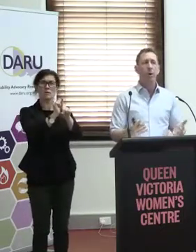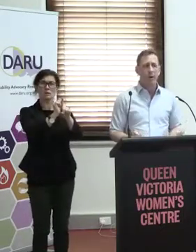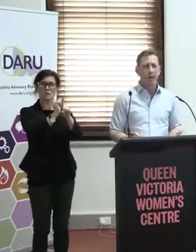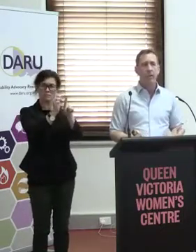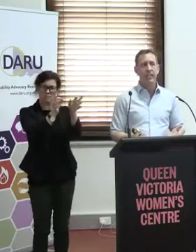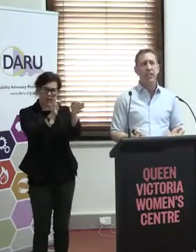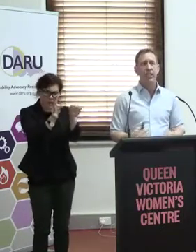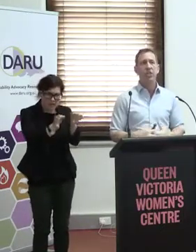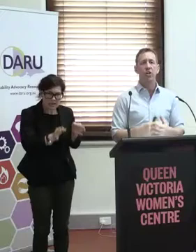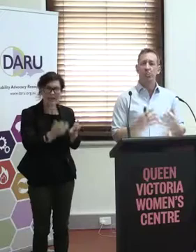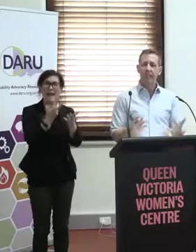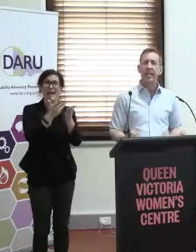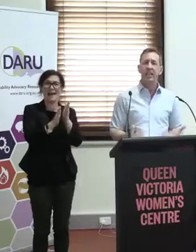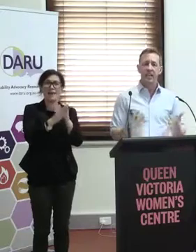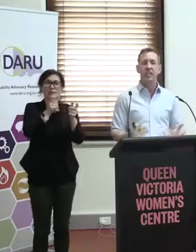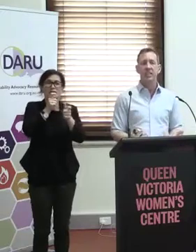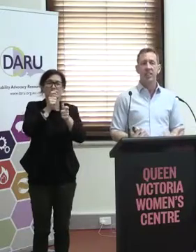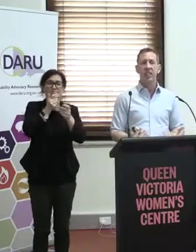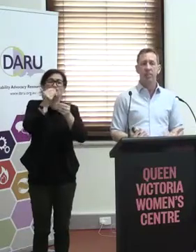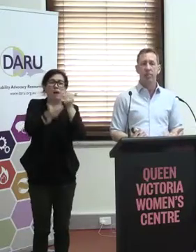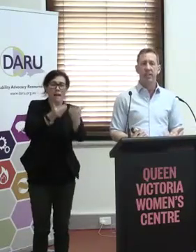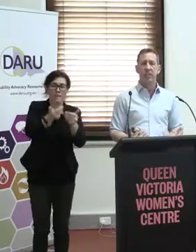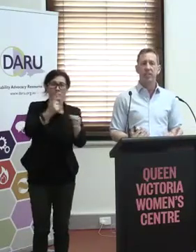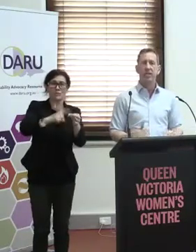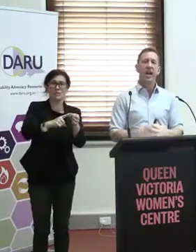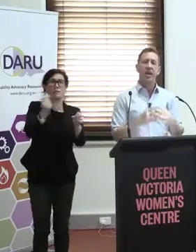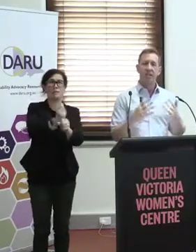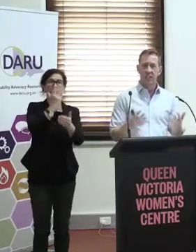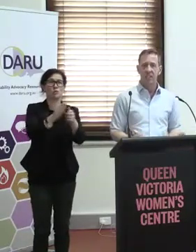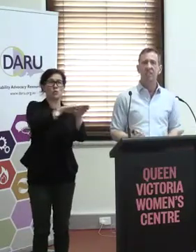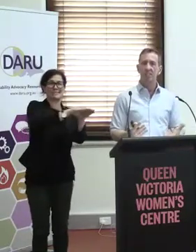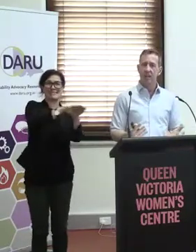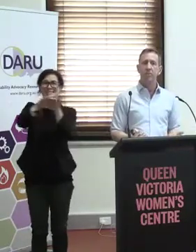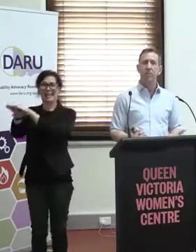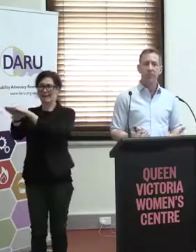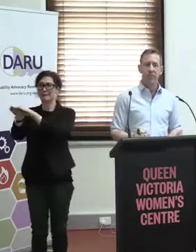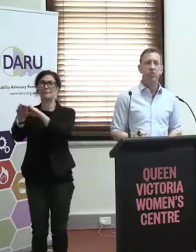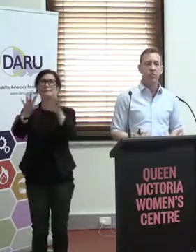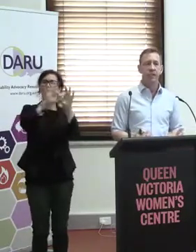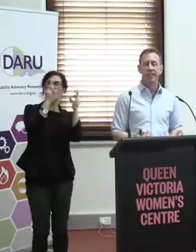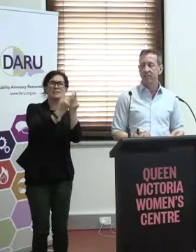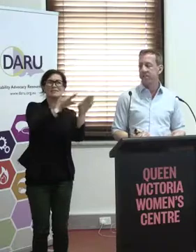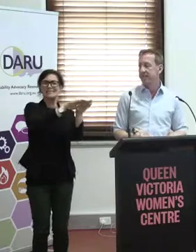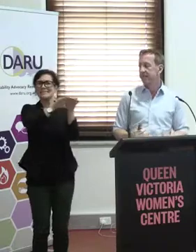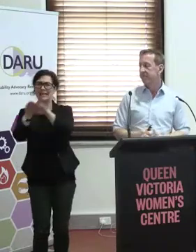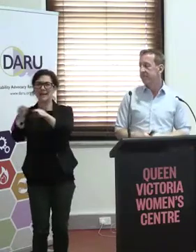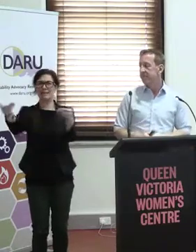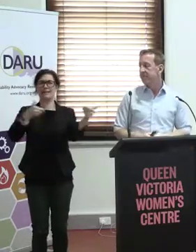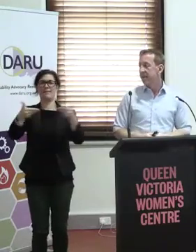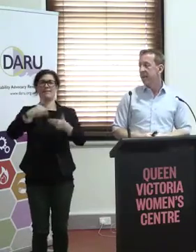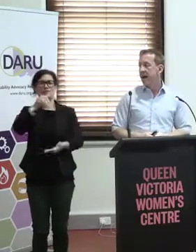how do we word questions so that we get consistent interpretation and consistent numbers from different